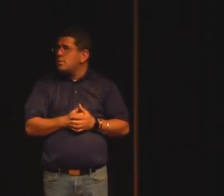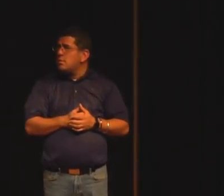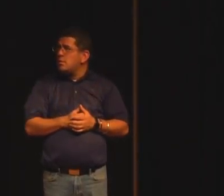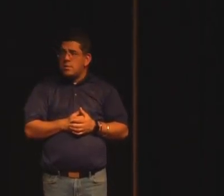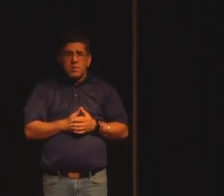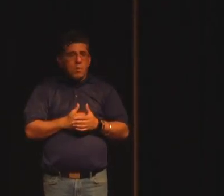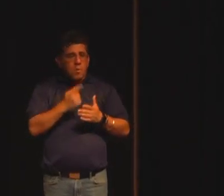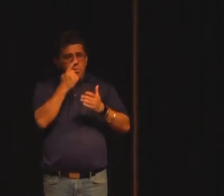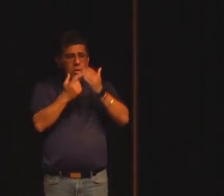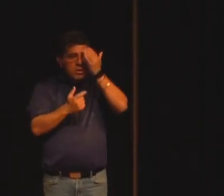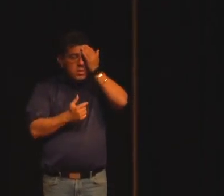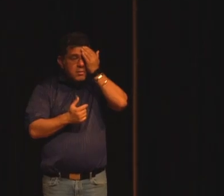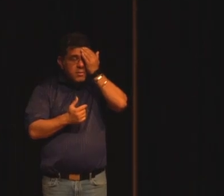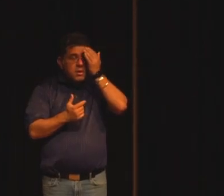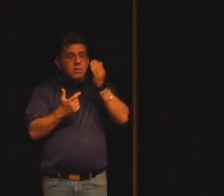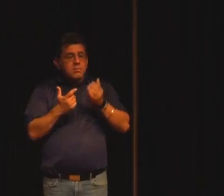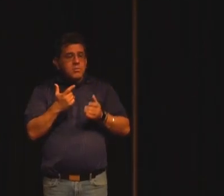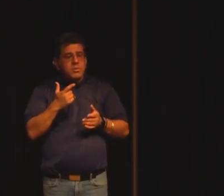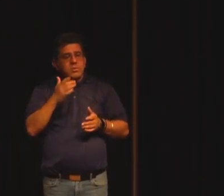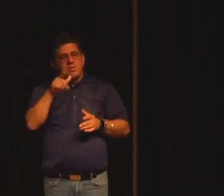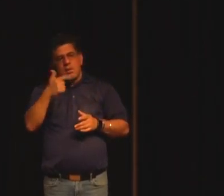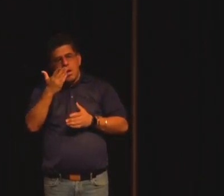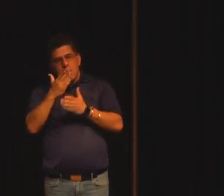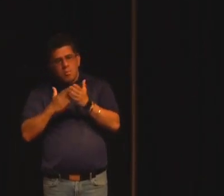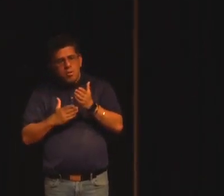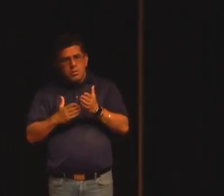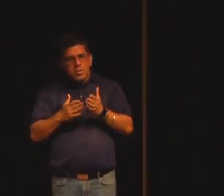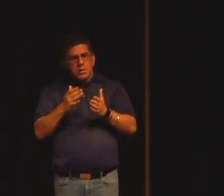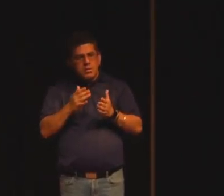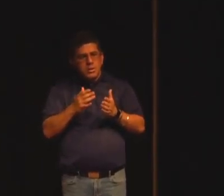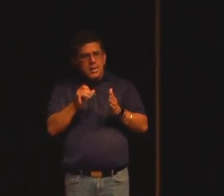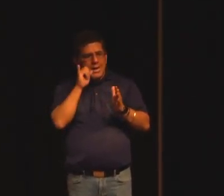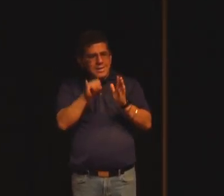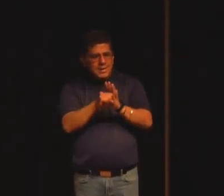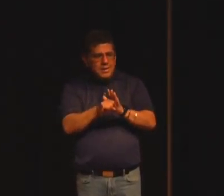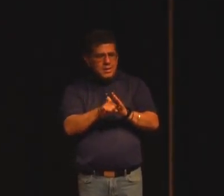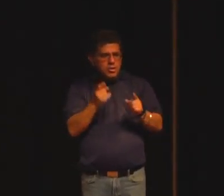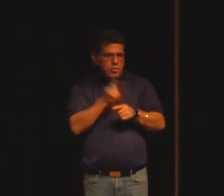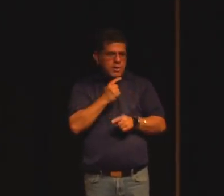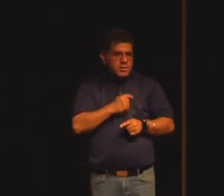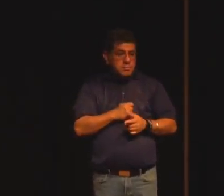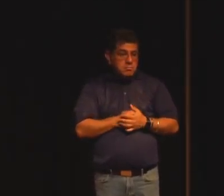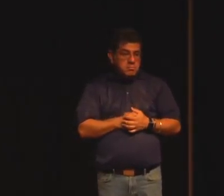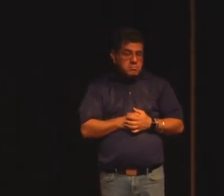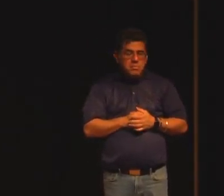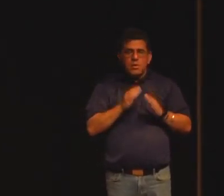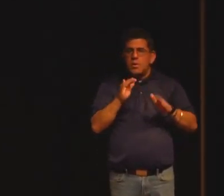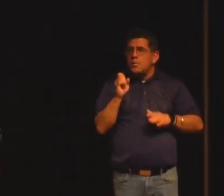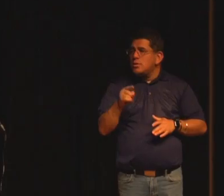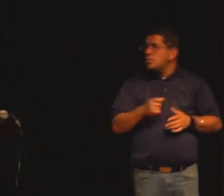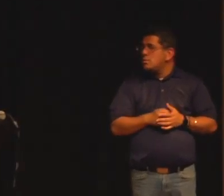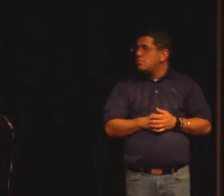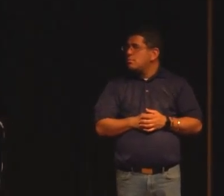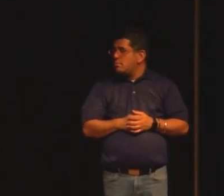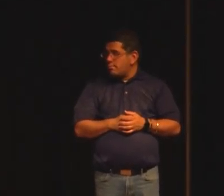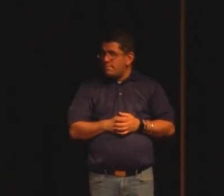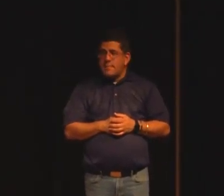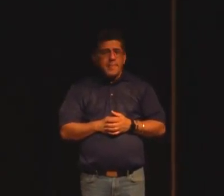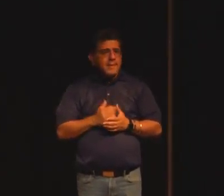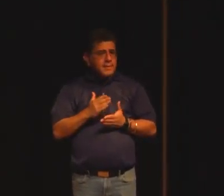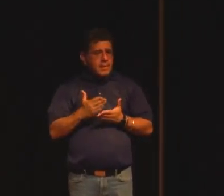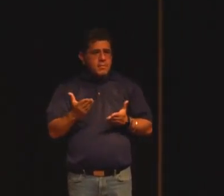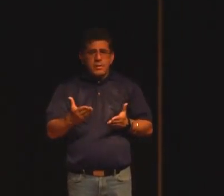is covered up, we still have evidence from the other parts that the identity is correct. Great question. I think I'd like to stop